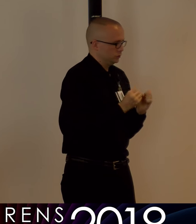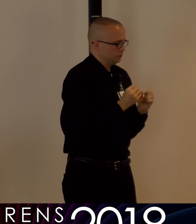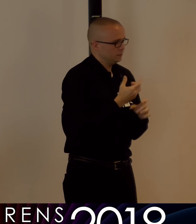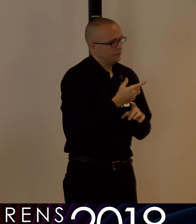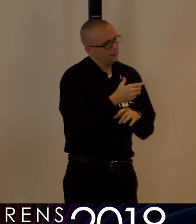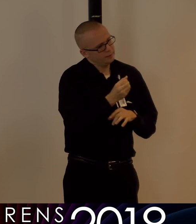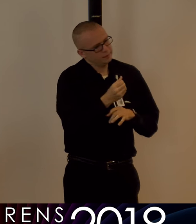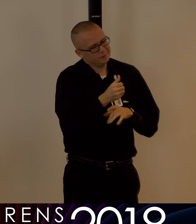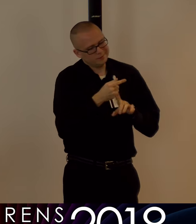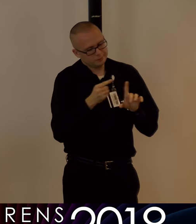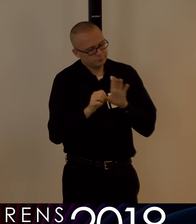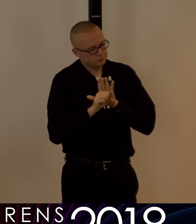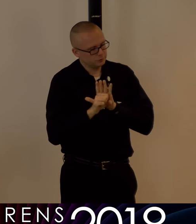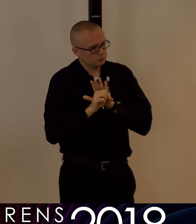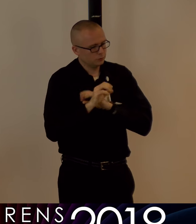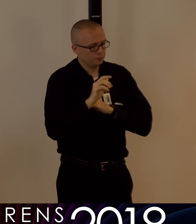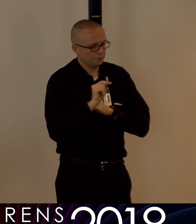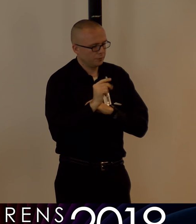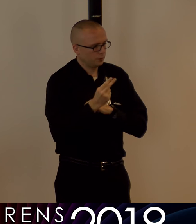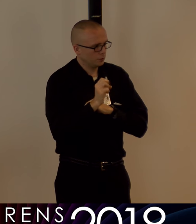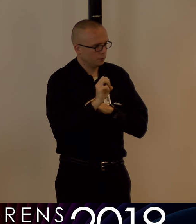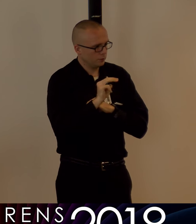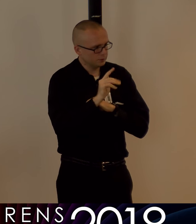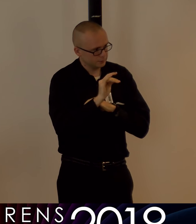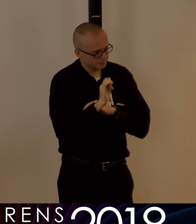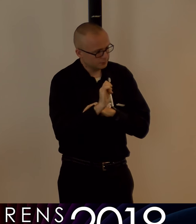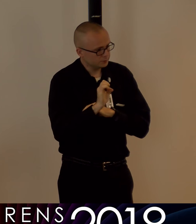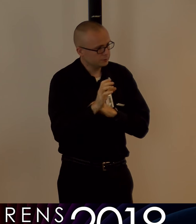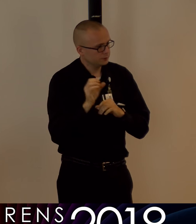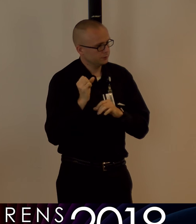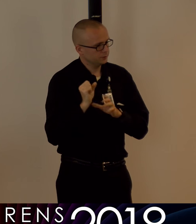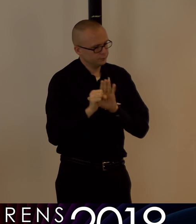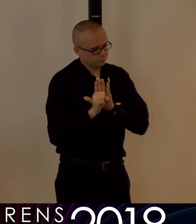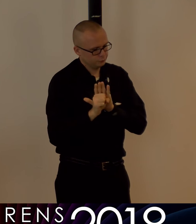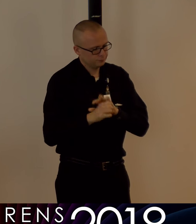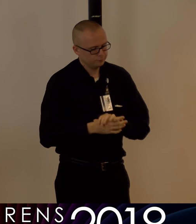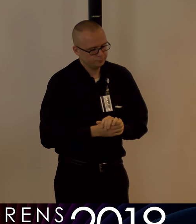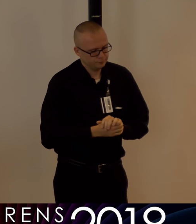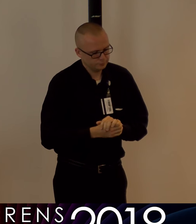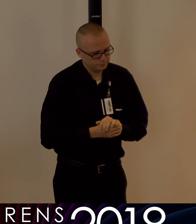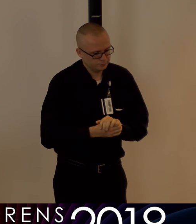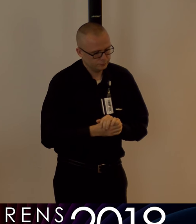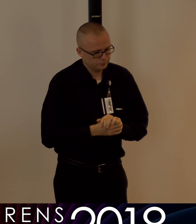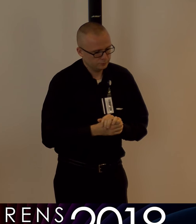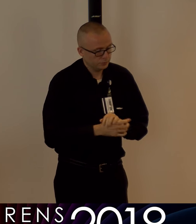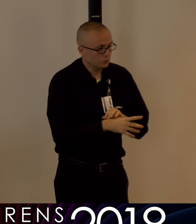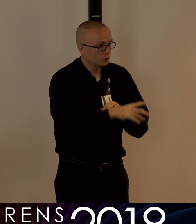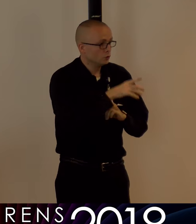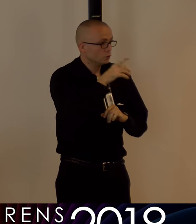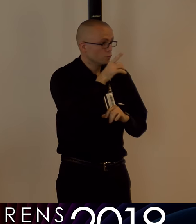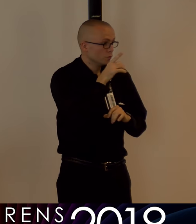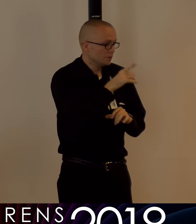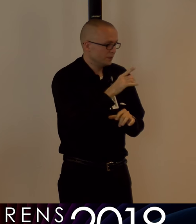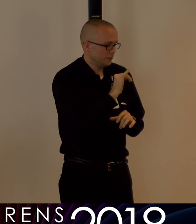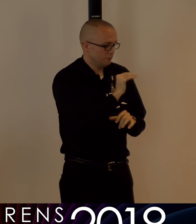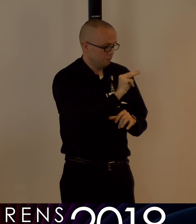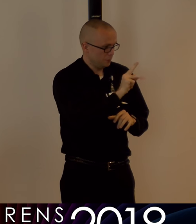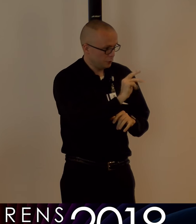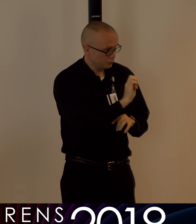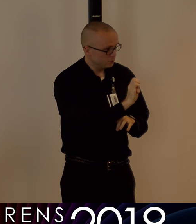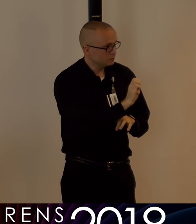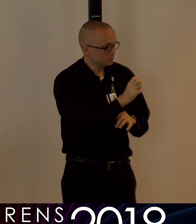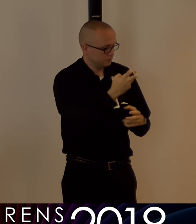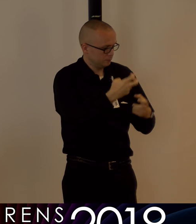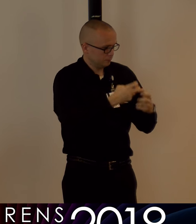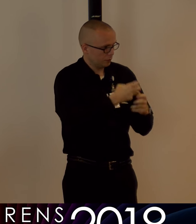deletion syndrome, which also presents with athymia. And actually the immune deficiencies in CHARGE syndrome are not